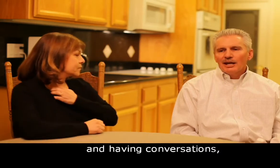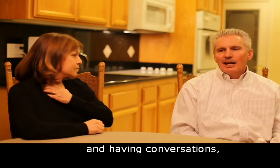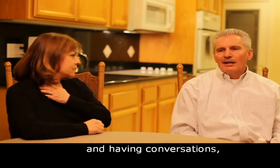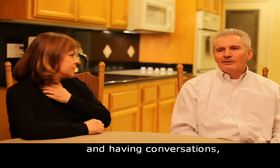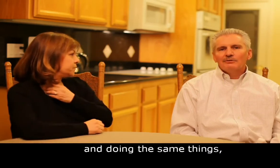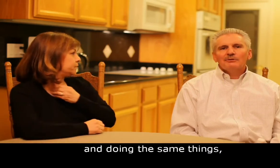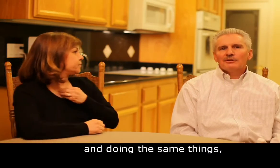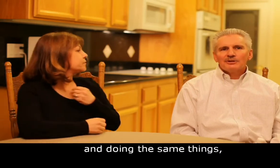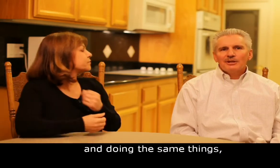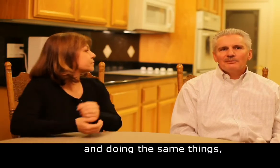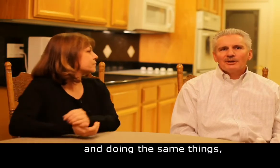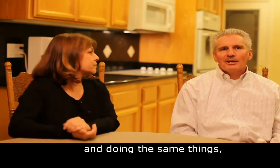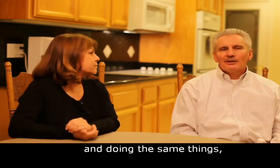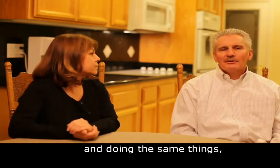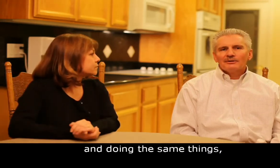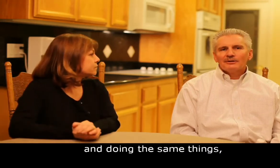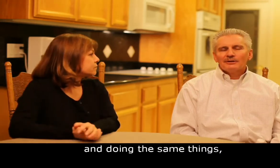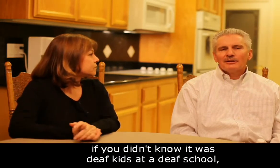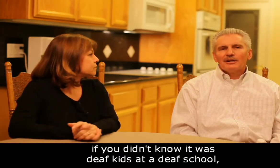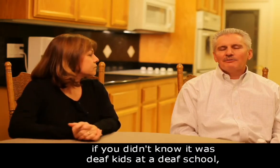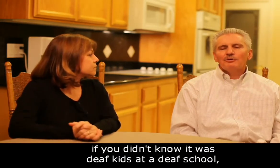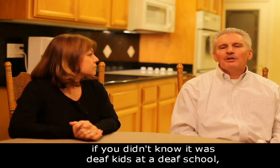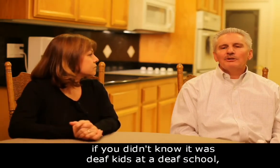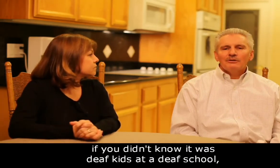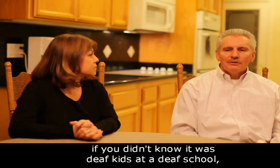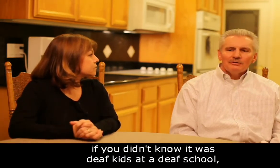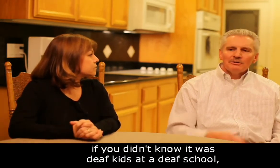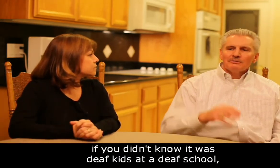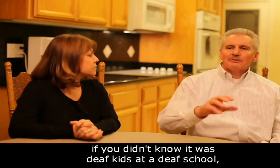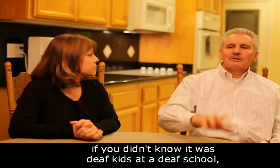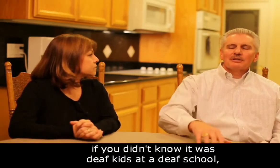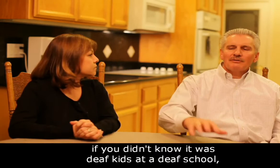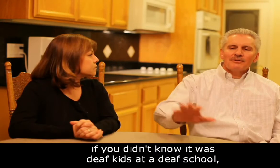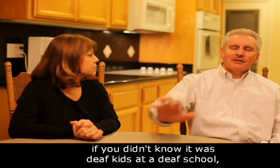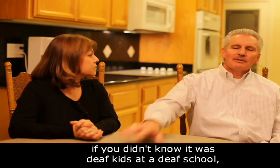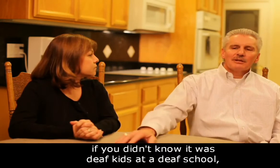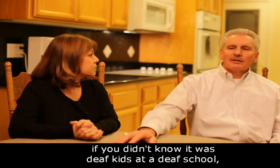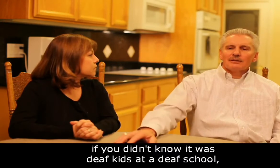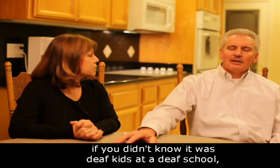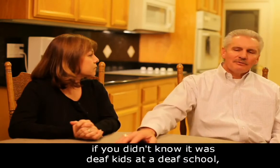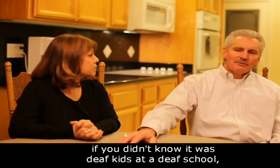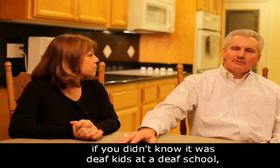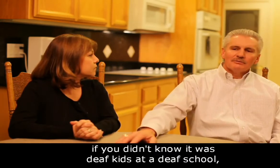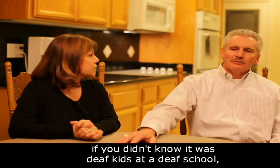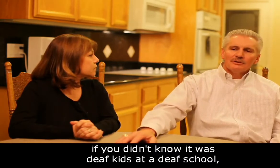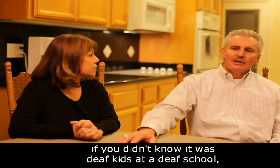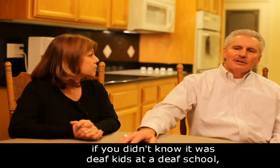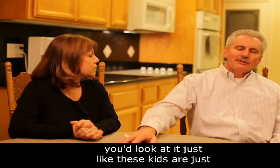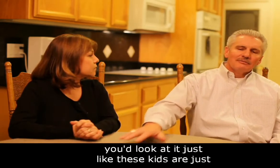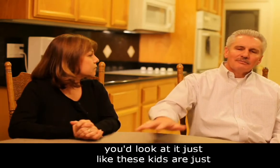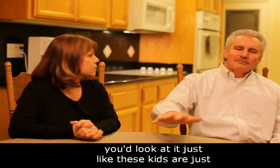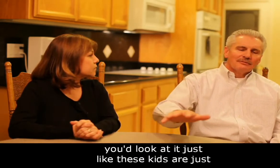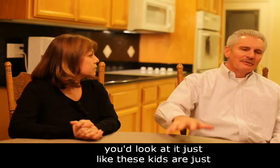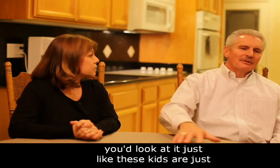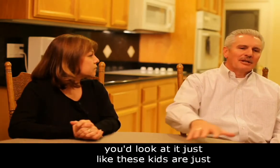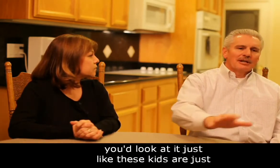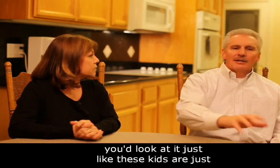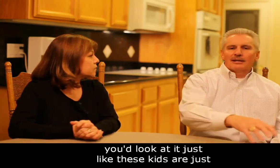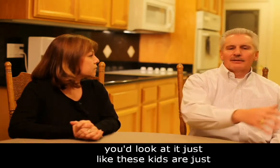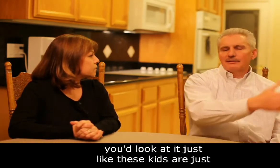and doing the same thing. If you didn't know it was deaf kids at a deaf school, you look at it like these